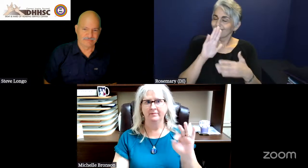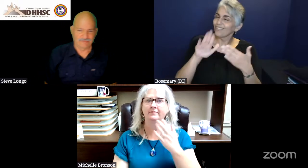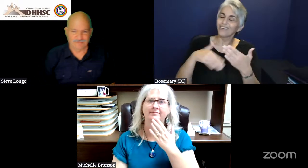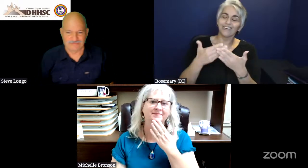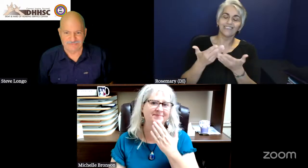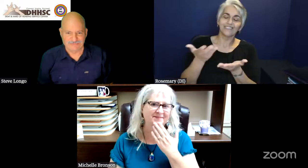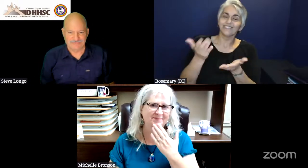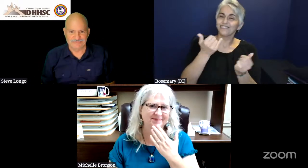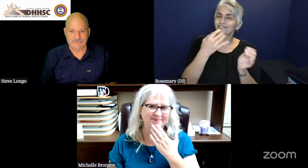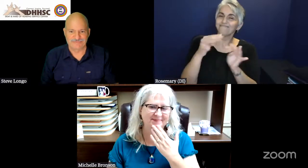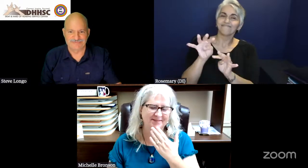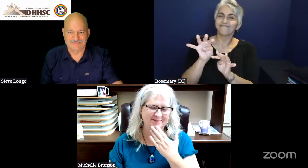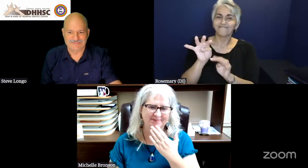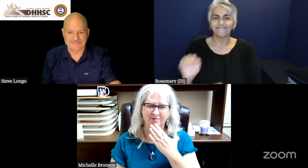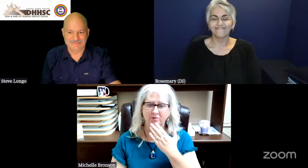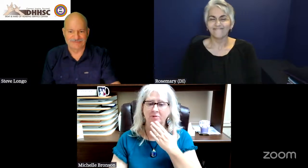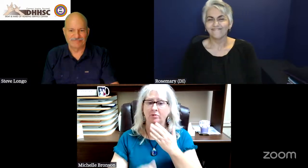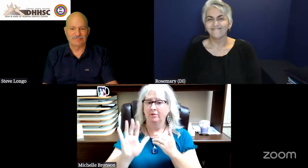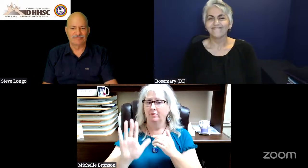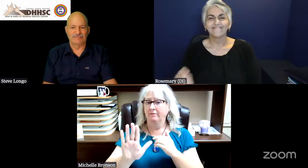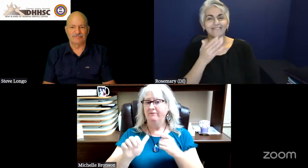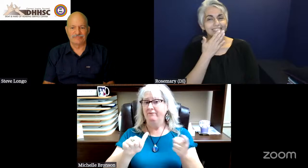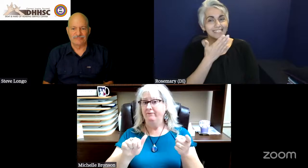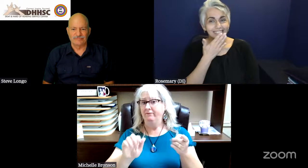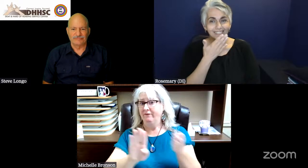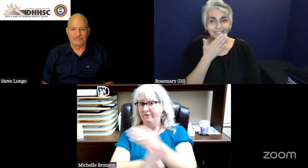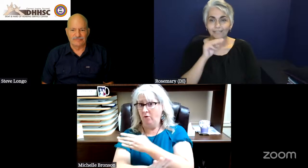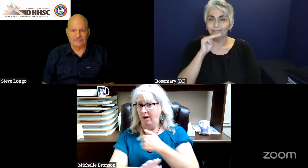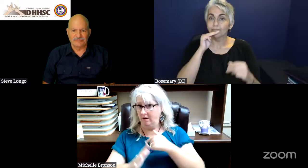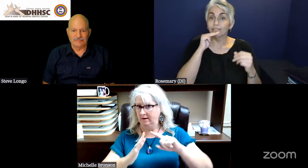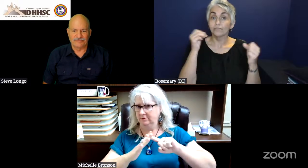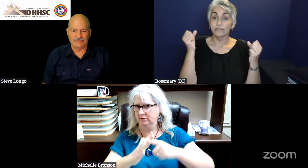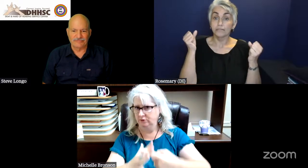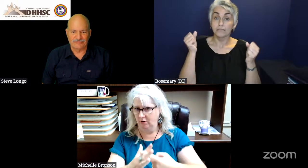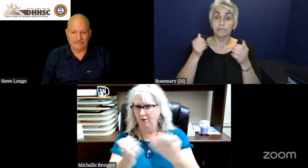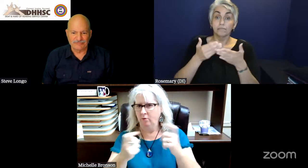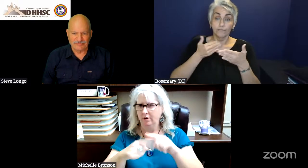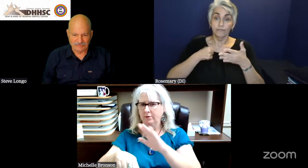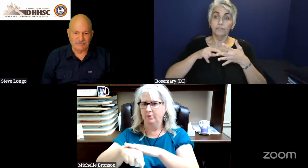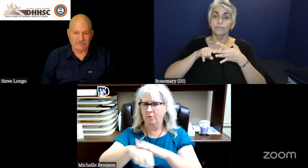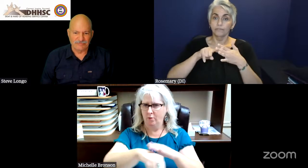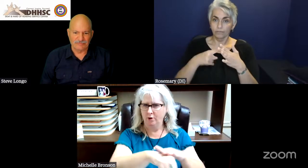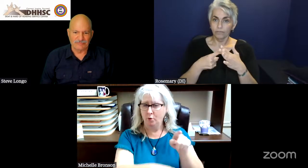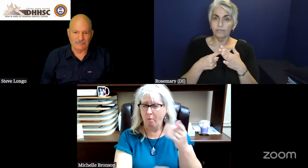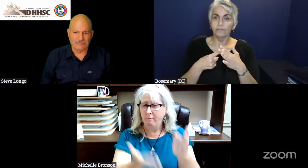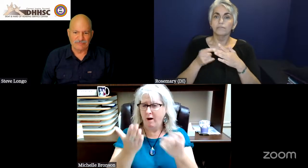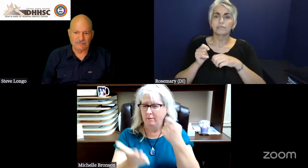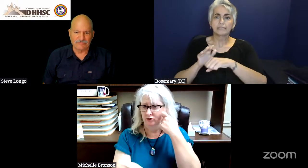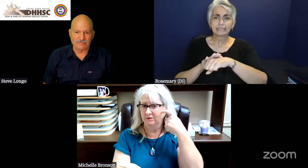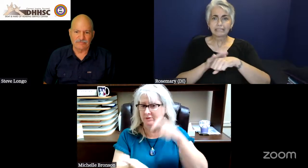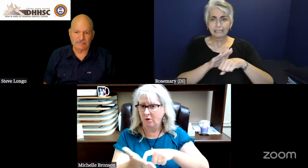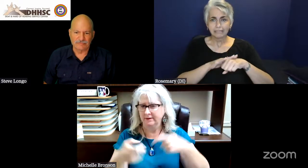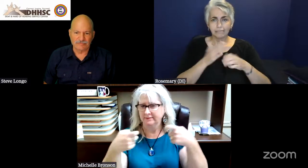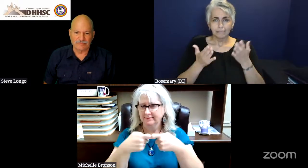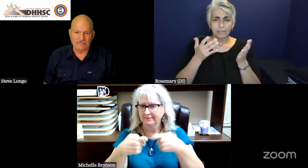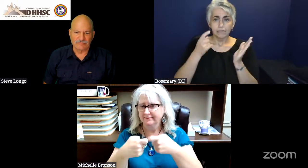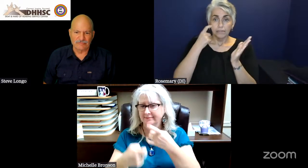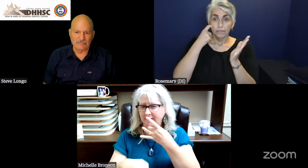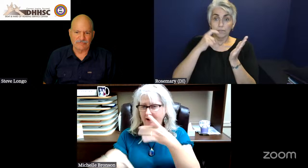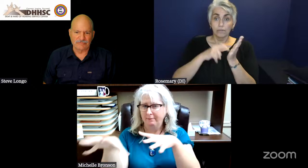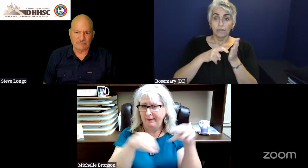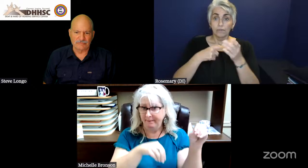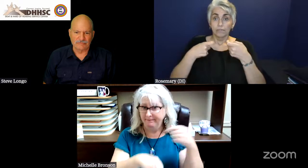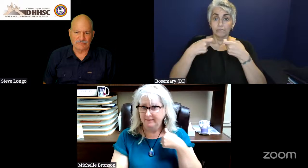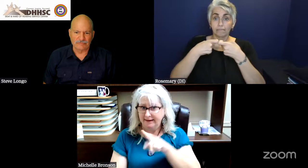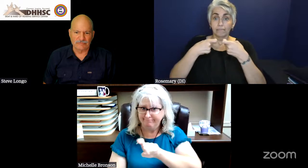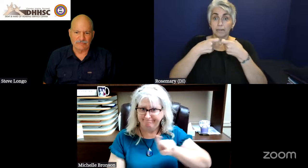sign. You're not going to just show the report on paper on the screen. Michelle is saying, before I start, I want to warn